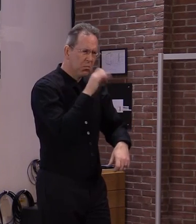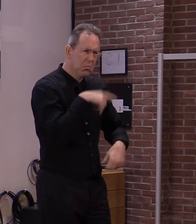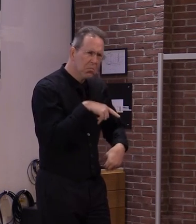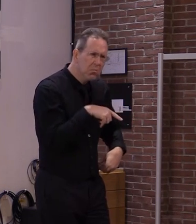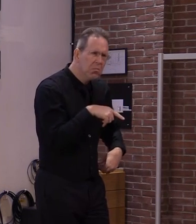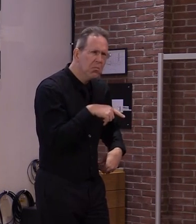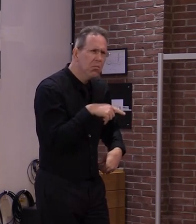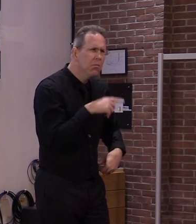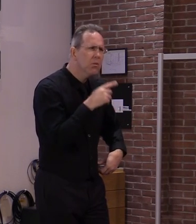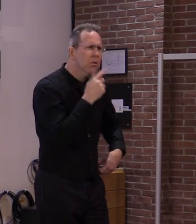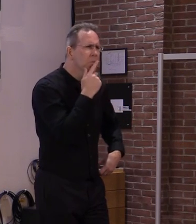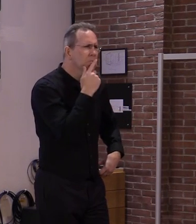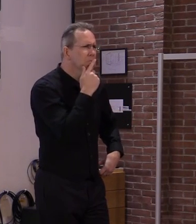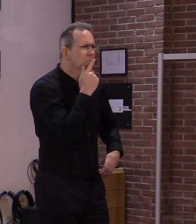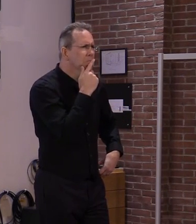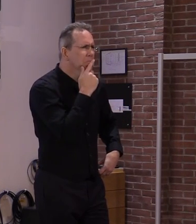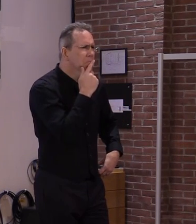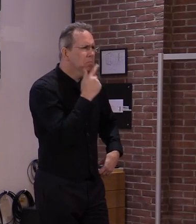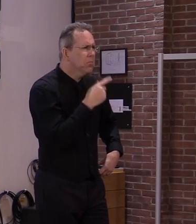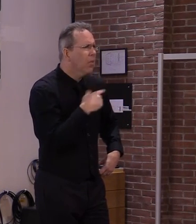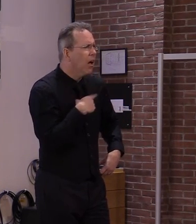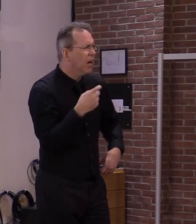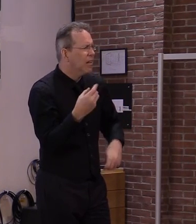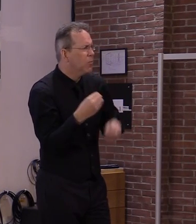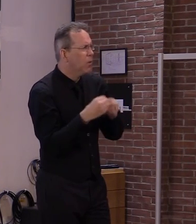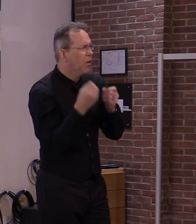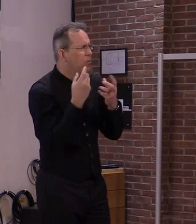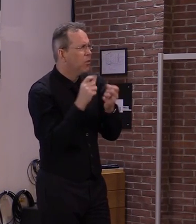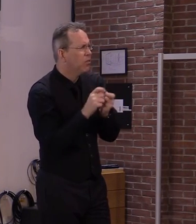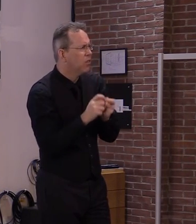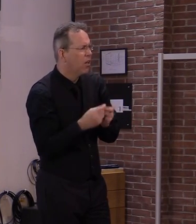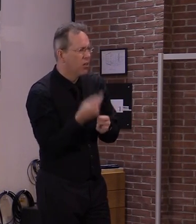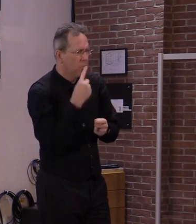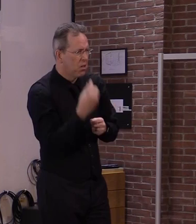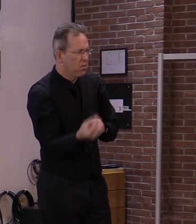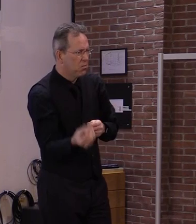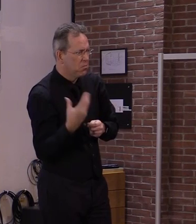that incident, and we'll reach out to you, Mike.